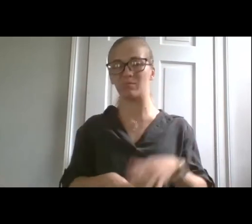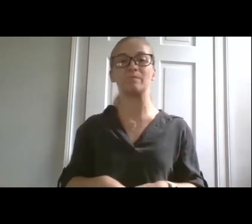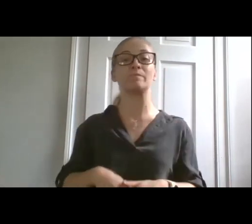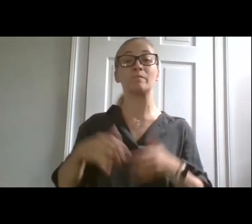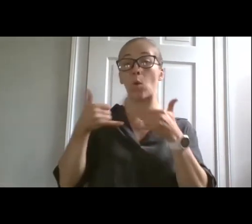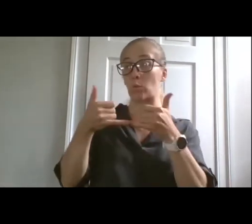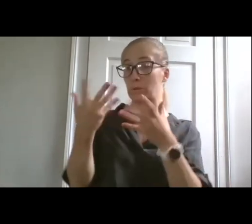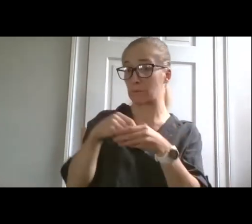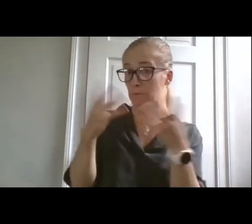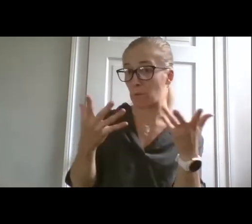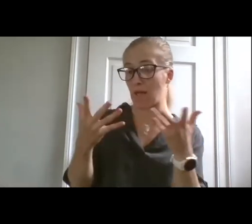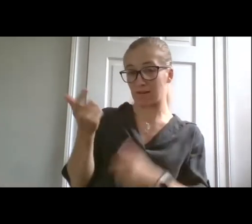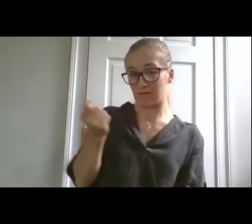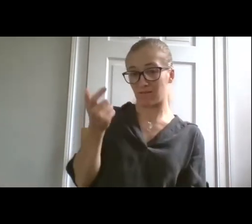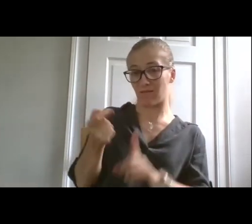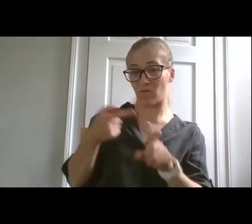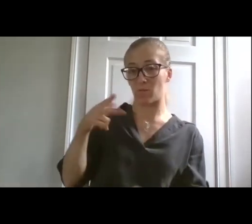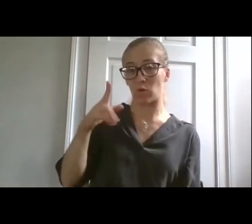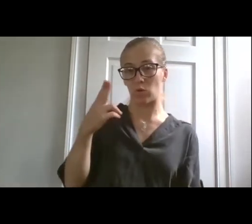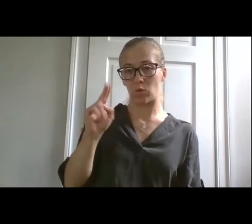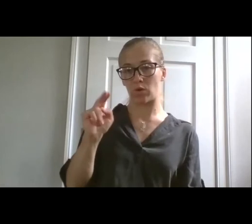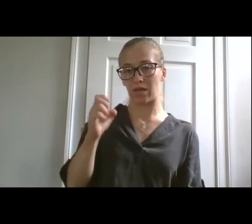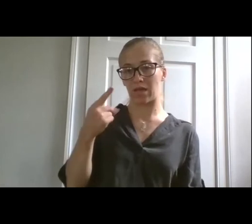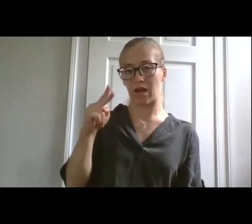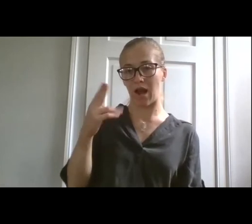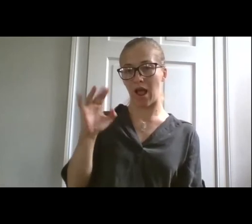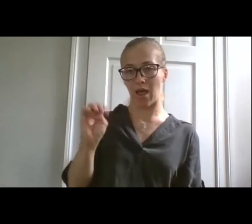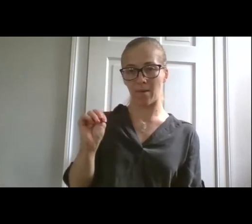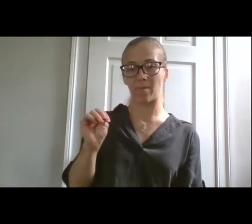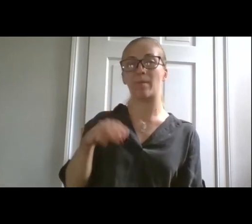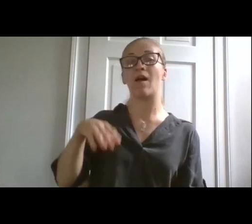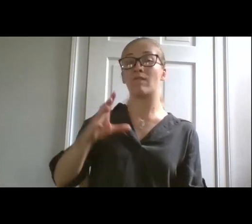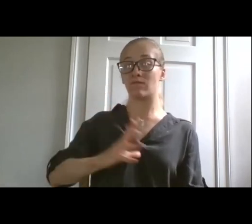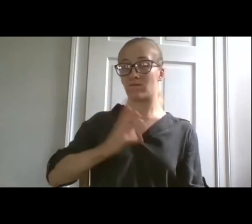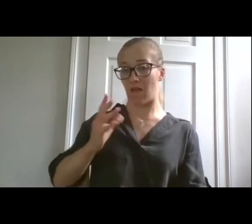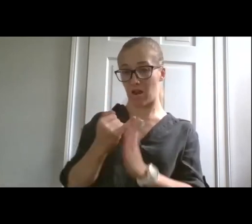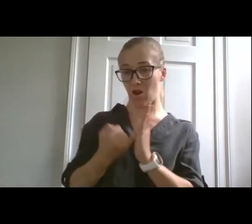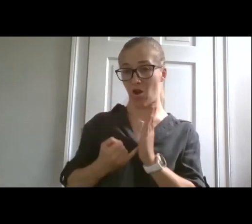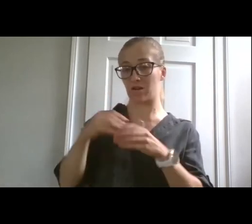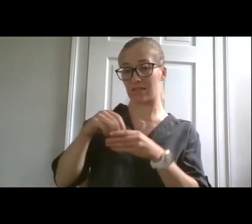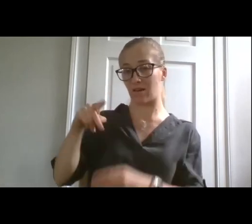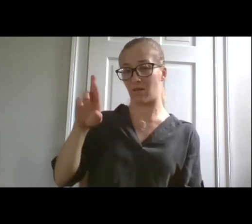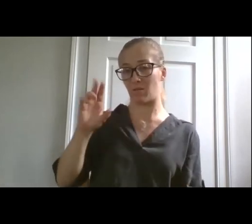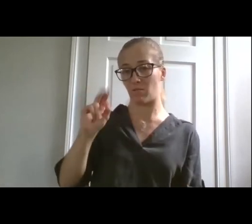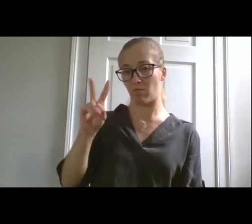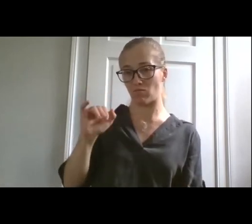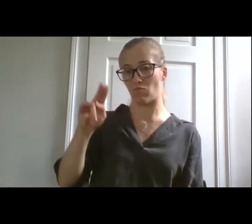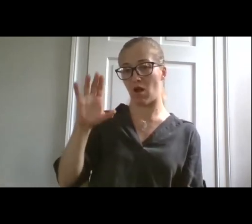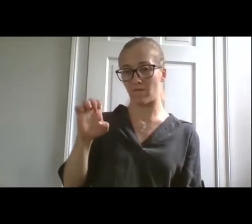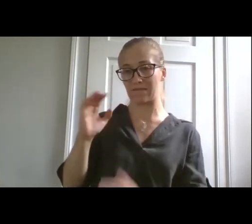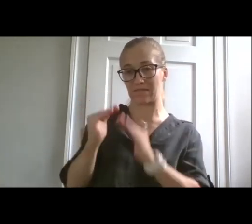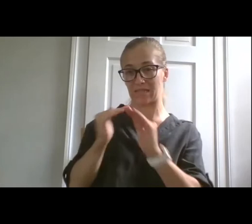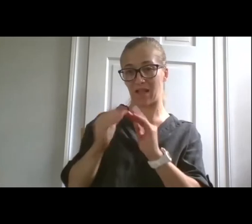awards include fellowships from the Guggenheim Foundation, the NEA, and the Fine Arts Work Center in Provincetown, where he served on the writing committee since